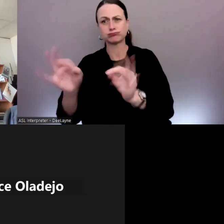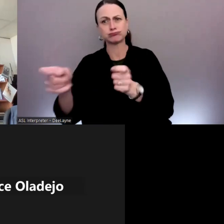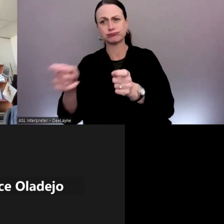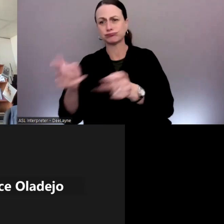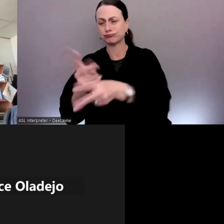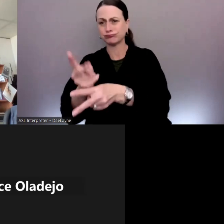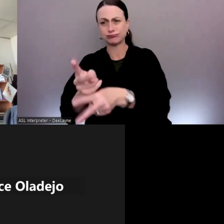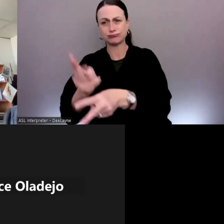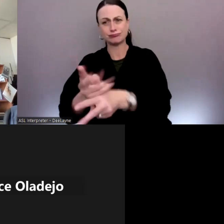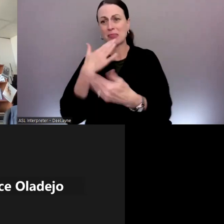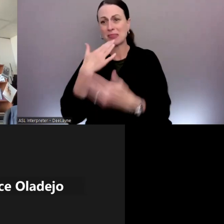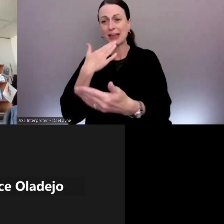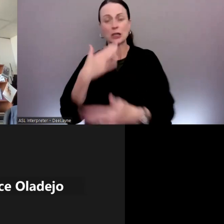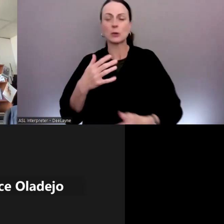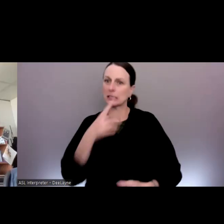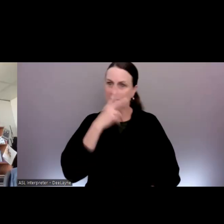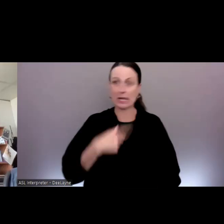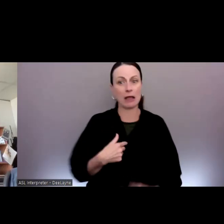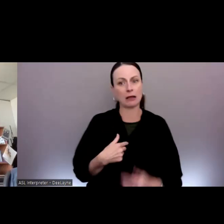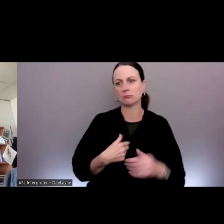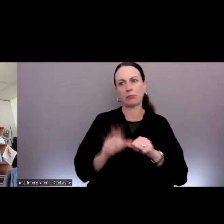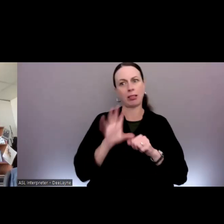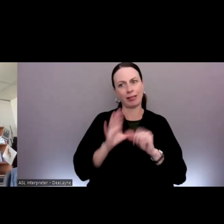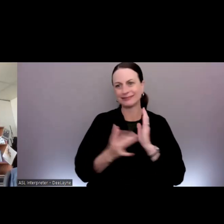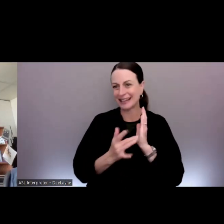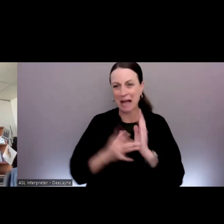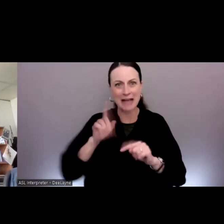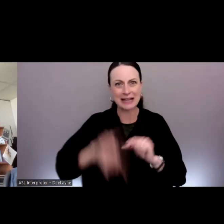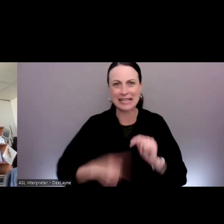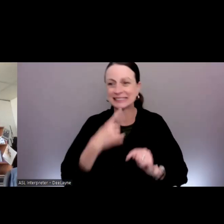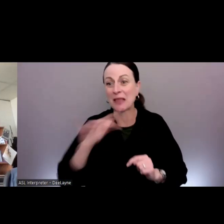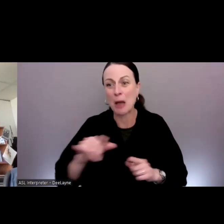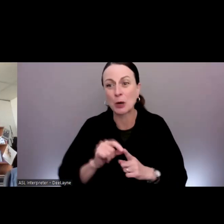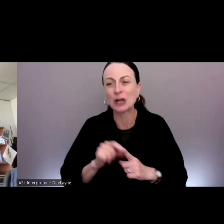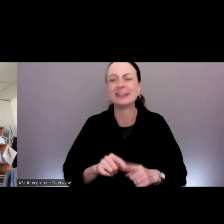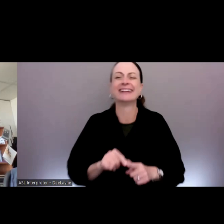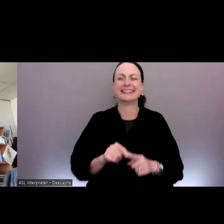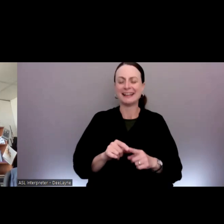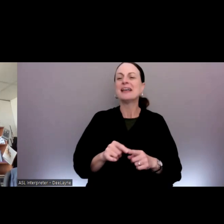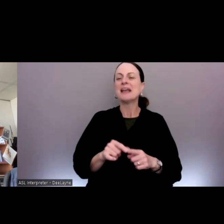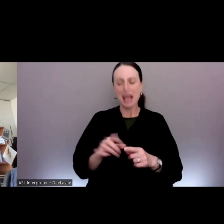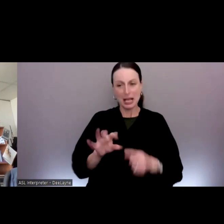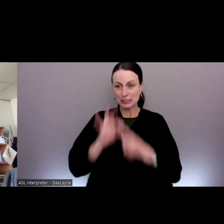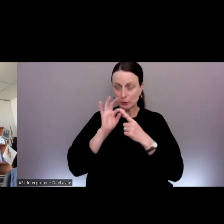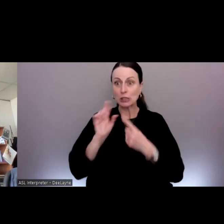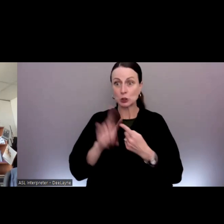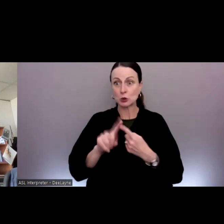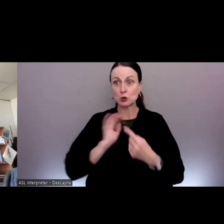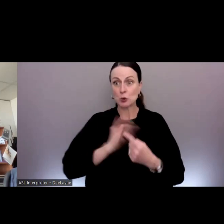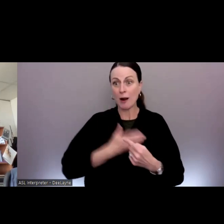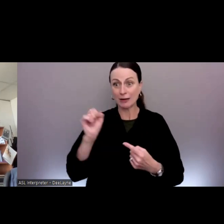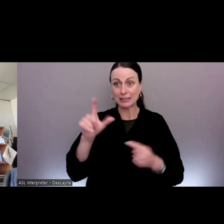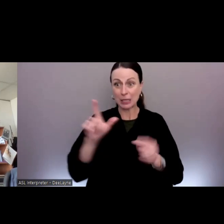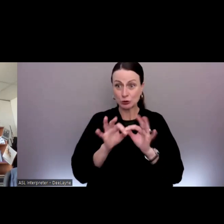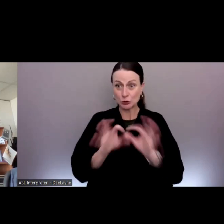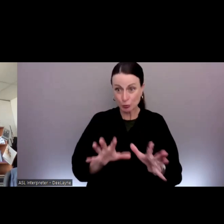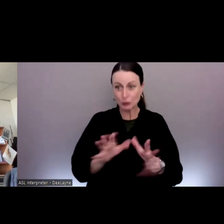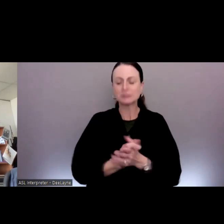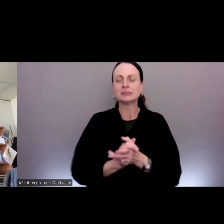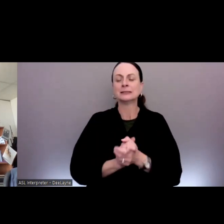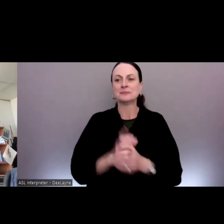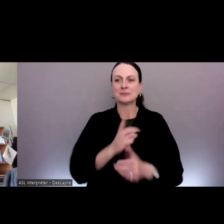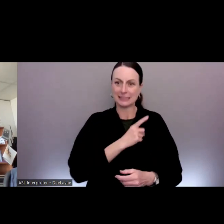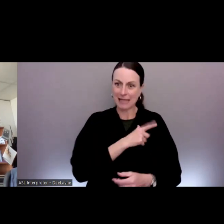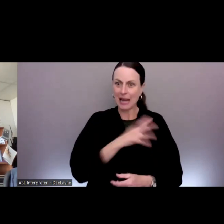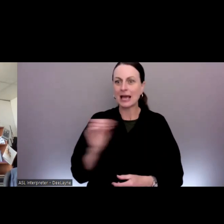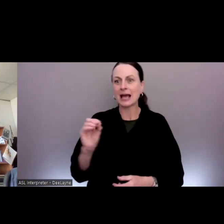technology related. You can see how good I am at technology. I can't even say the word. And especially to our ASL interpreters, D'Lane